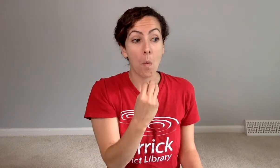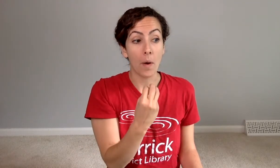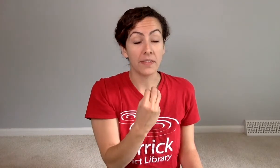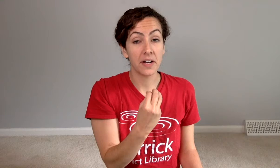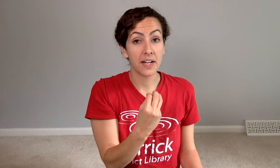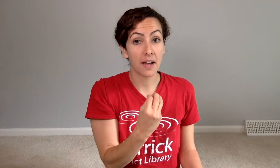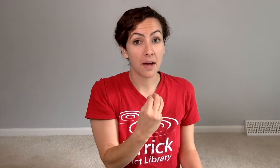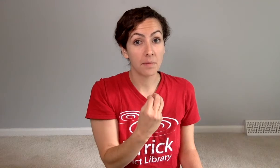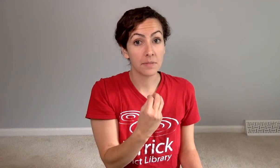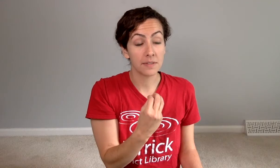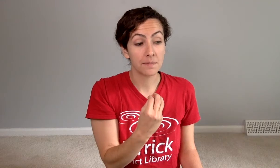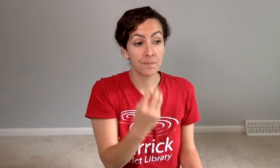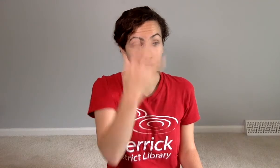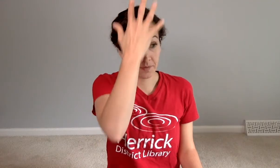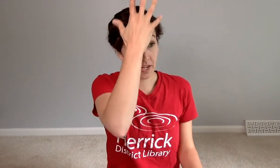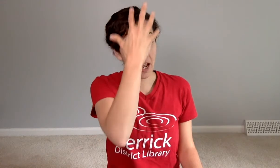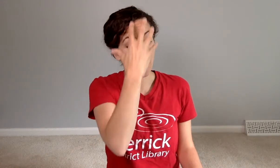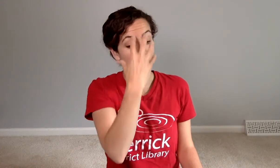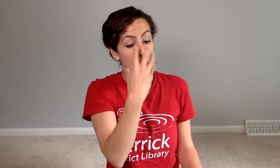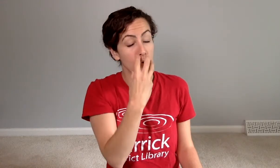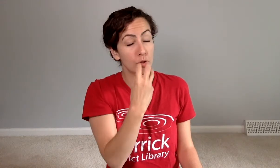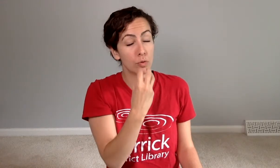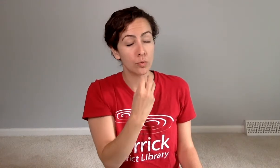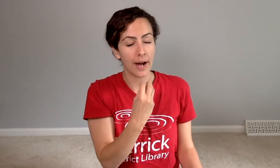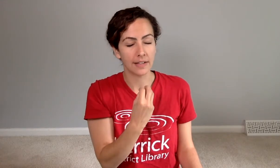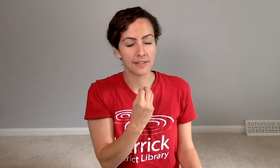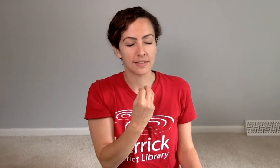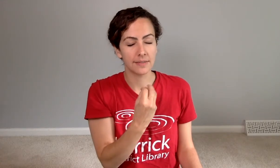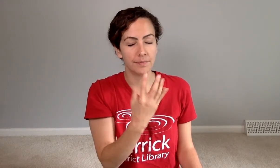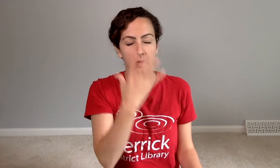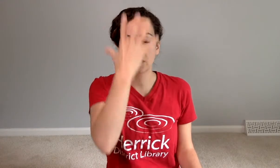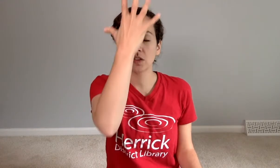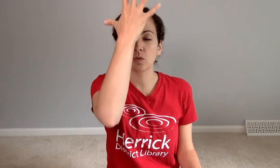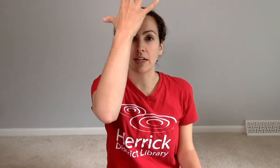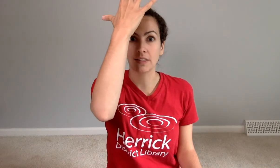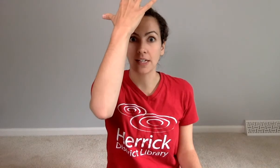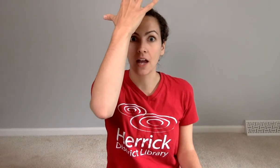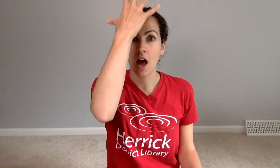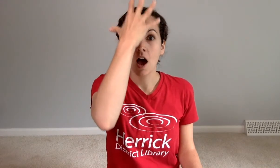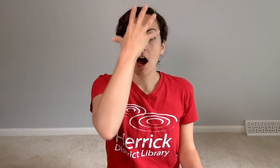when the night comes, go to rest. So this is resting.